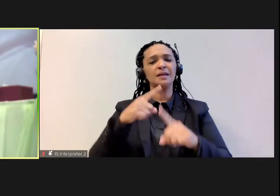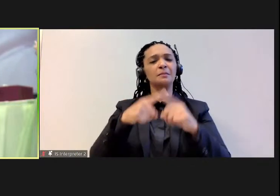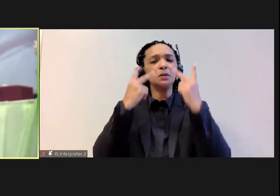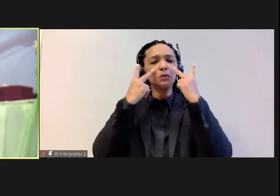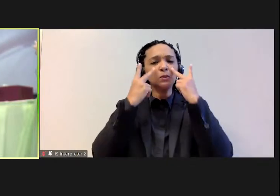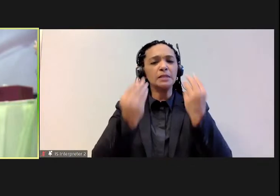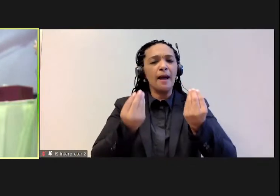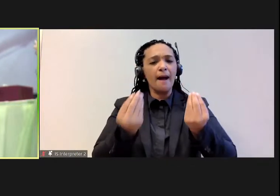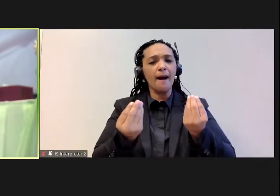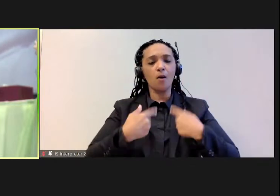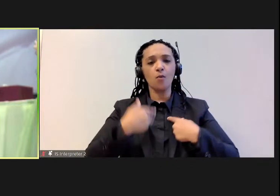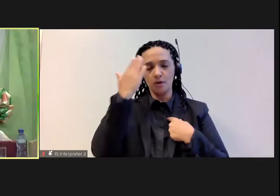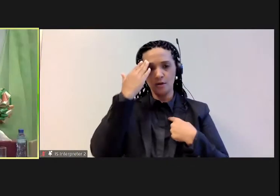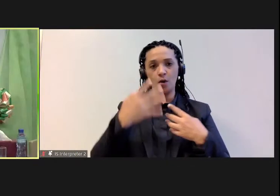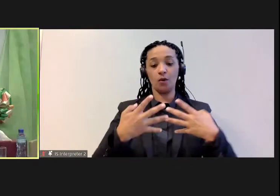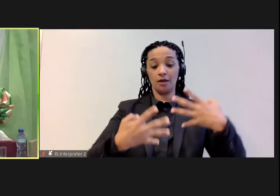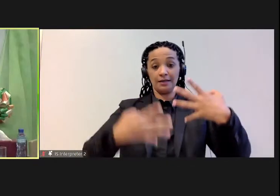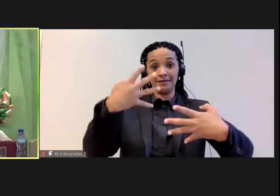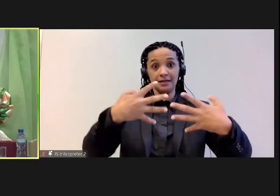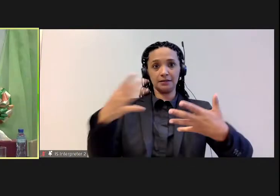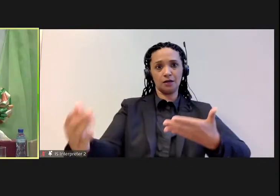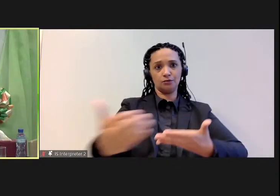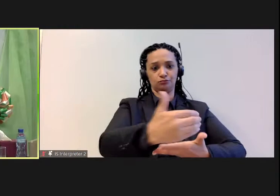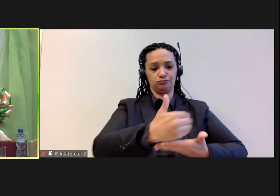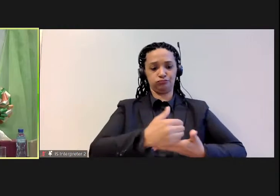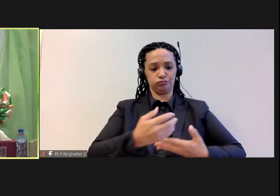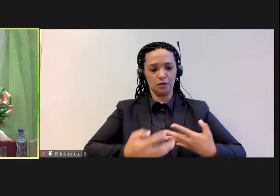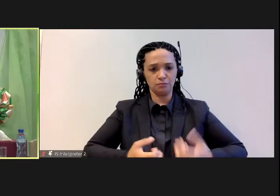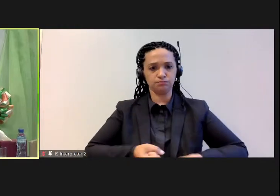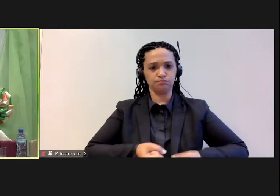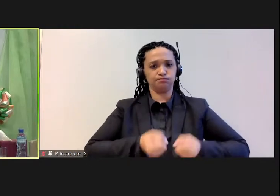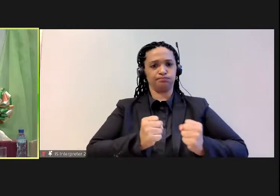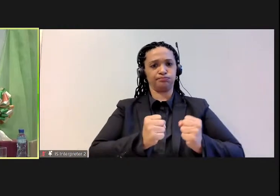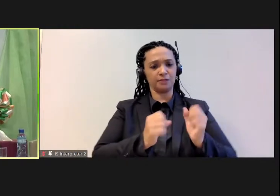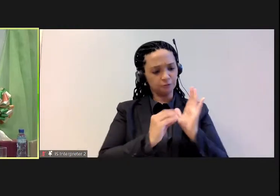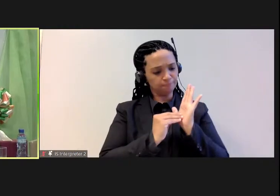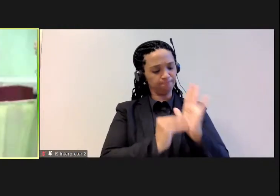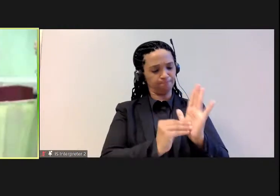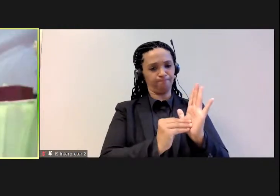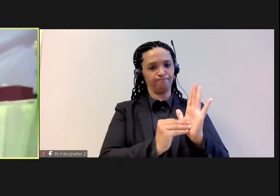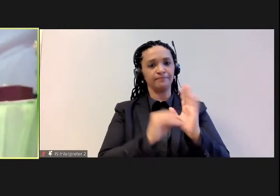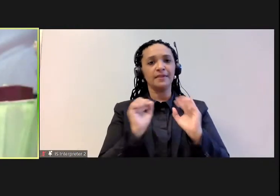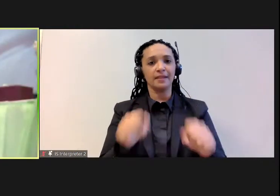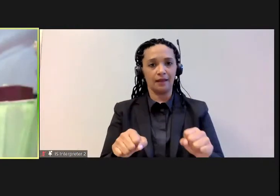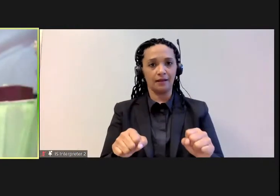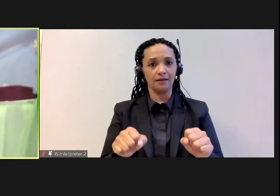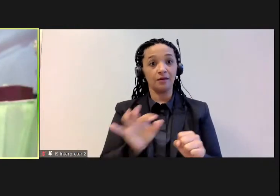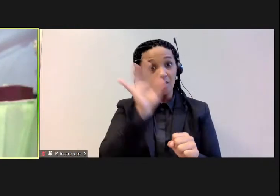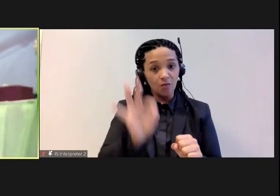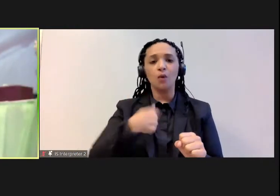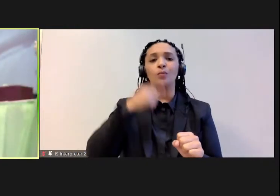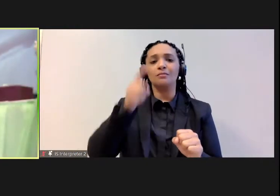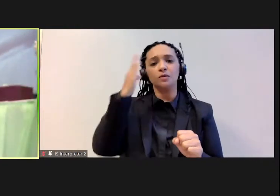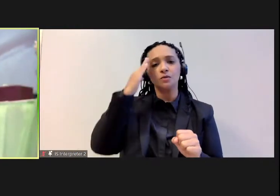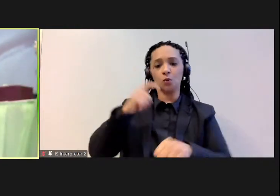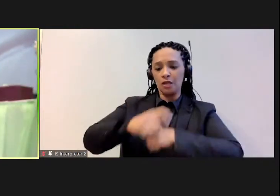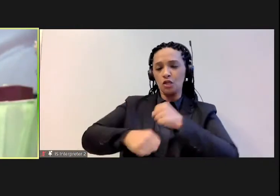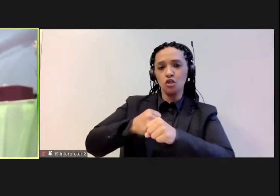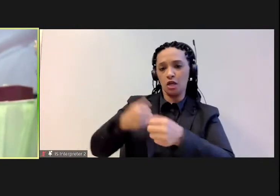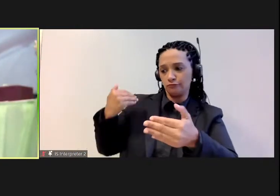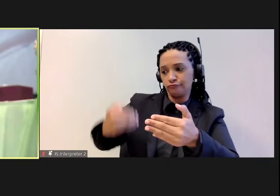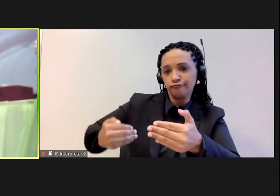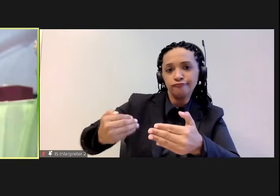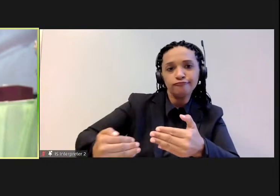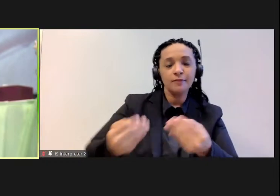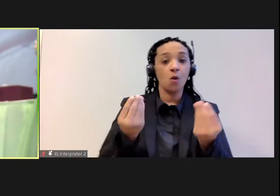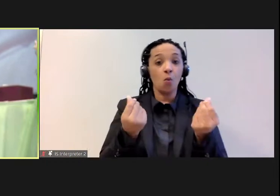existing administrative data systems in our countries, so that we could actually have more, routine, more high quality